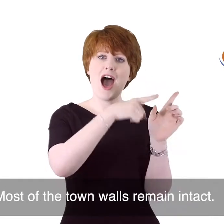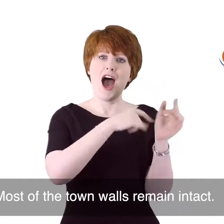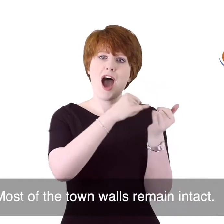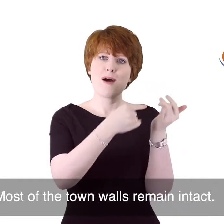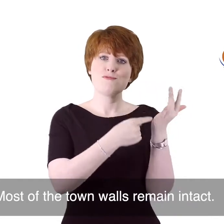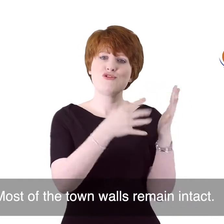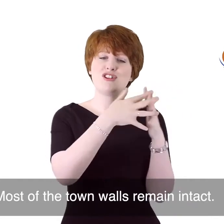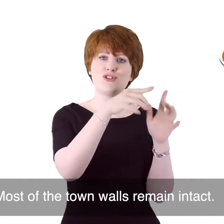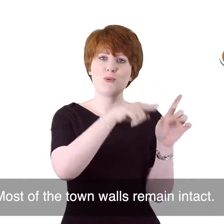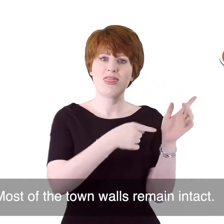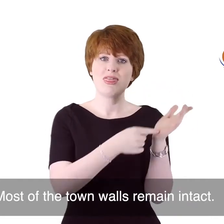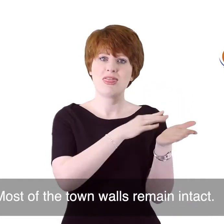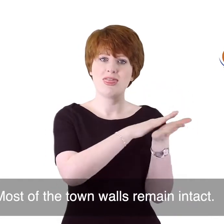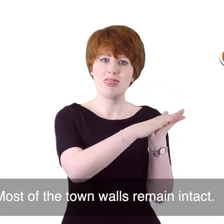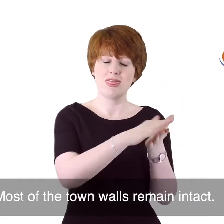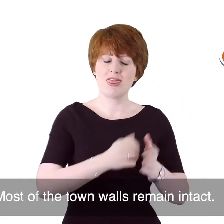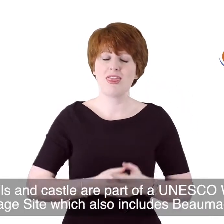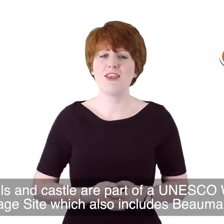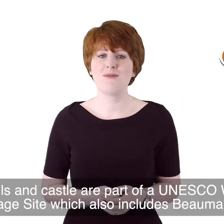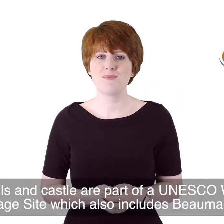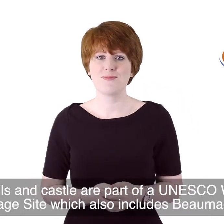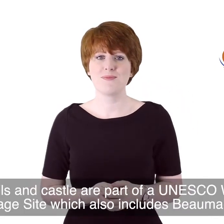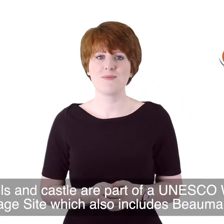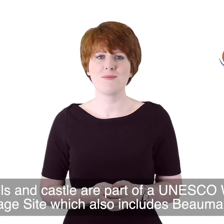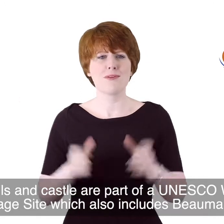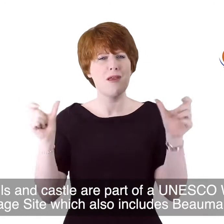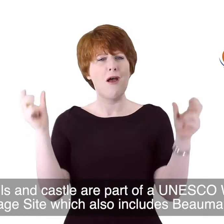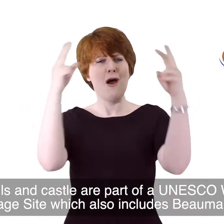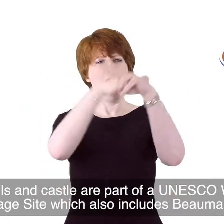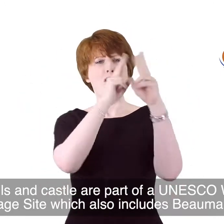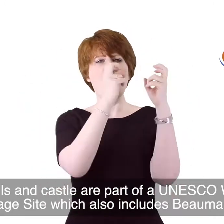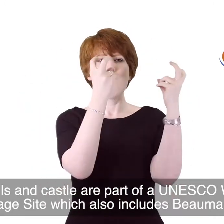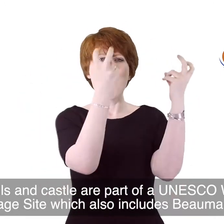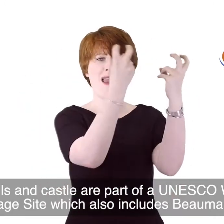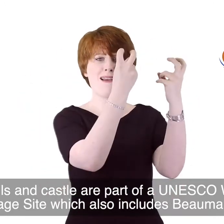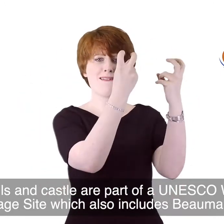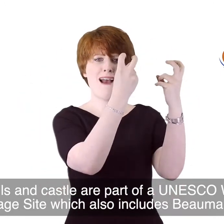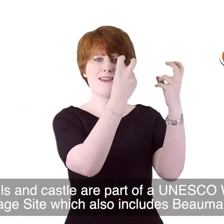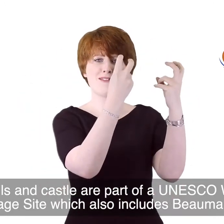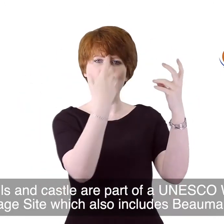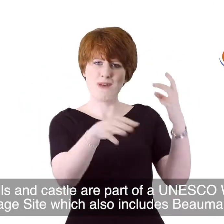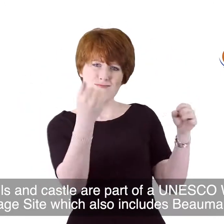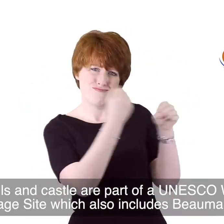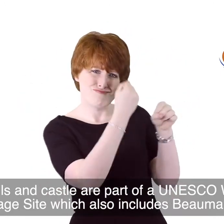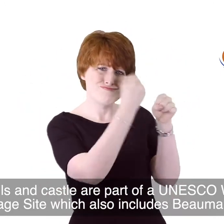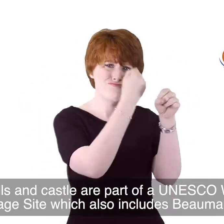Most of the town walls remain intact. The walls and the castle are part of a UNESCO World Heritage Site, which also